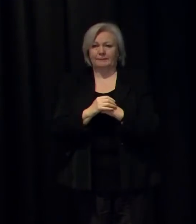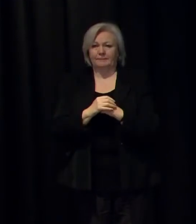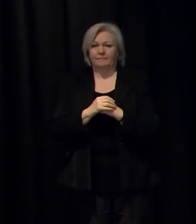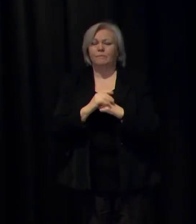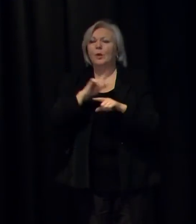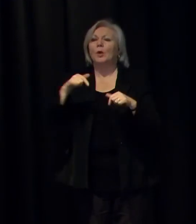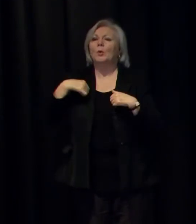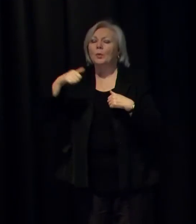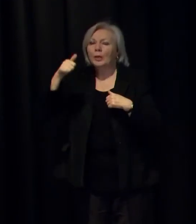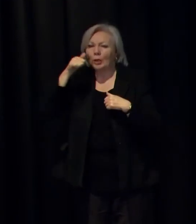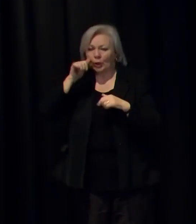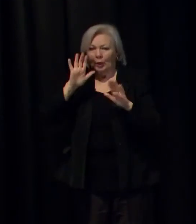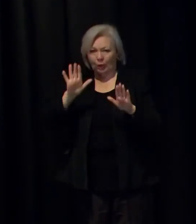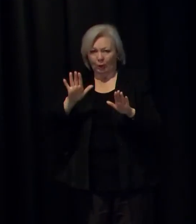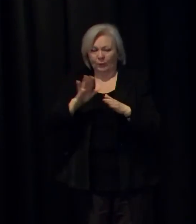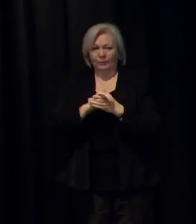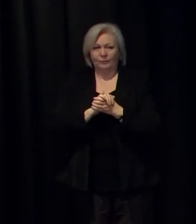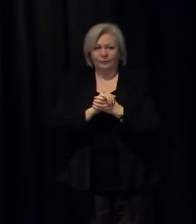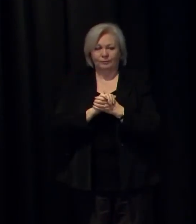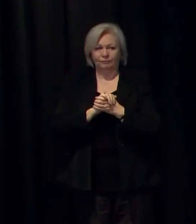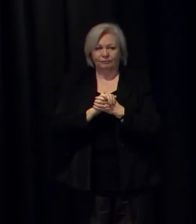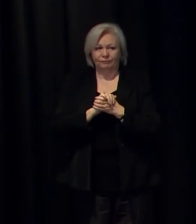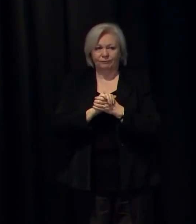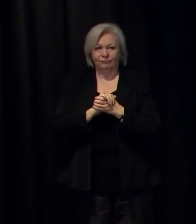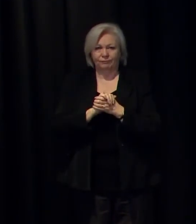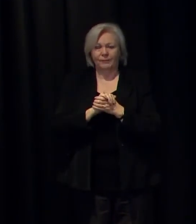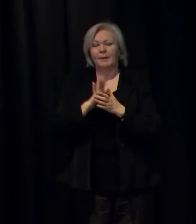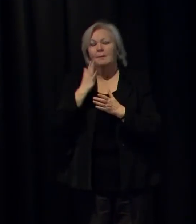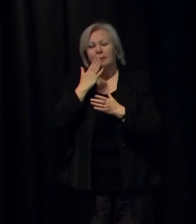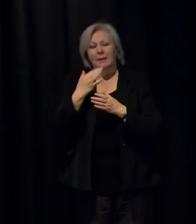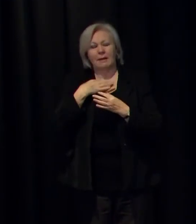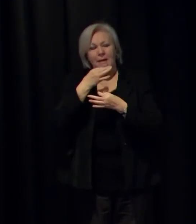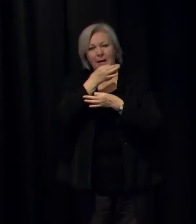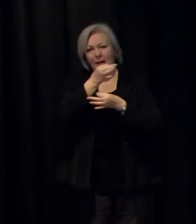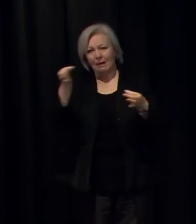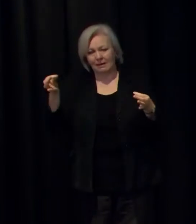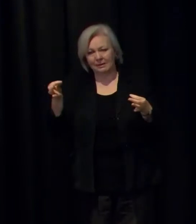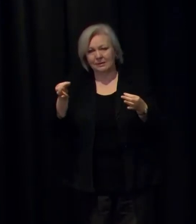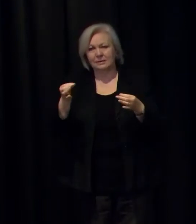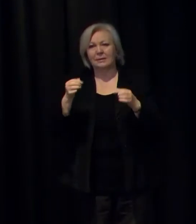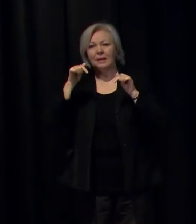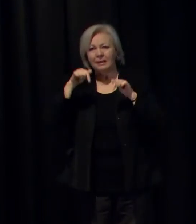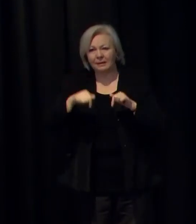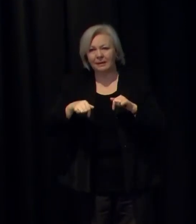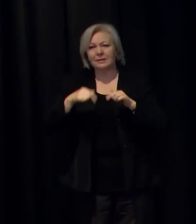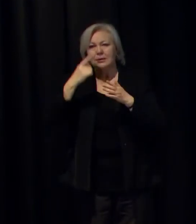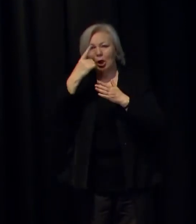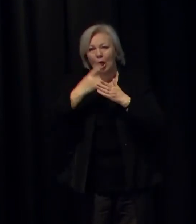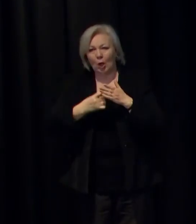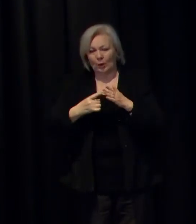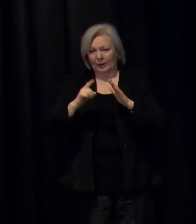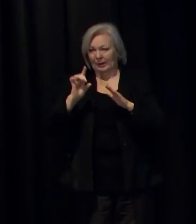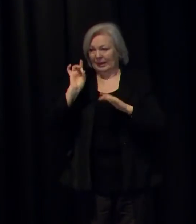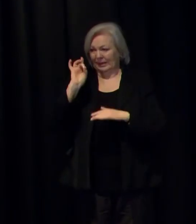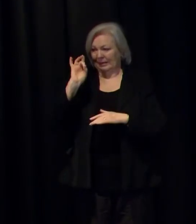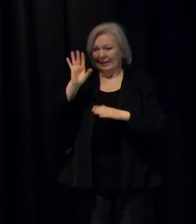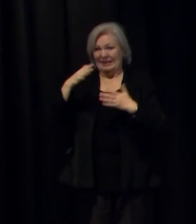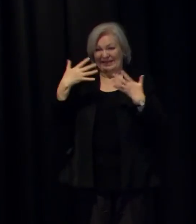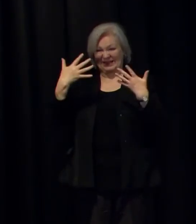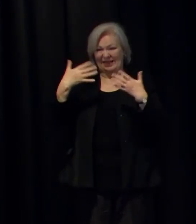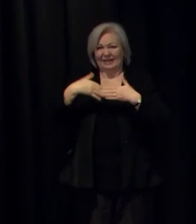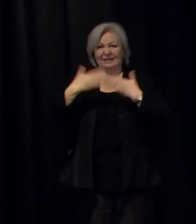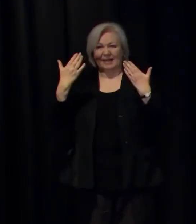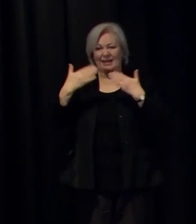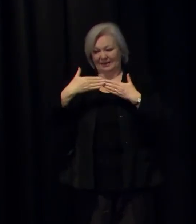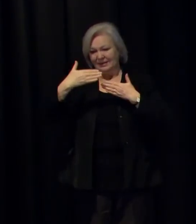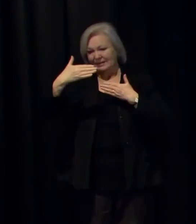and understand that it's not, and I would ask everyone to know and understand that it's not indefinite. It's about 10 days. And I know that'll